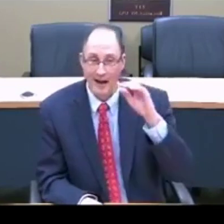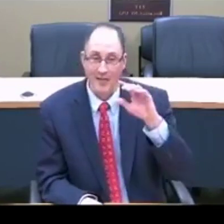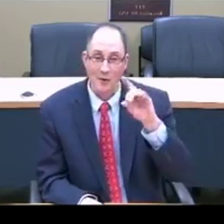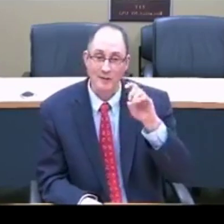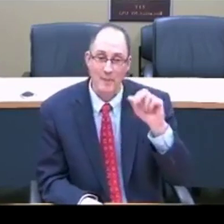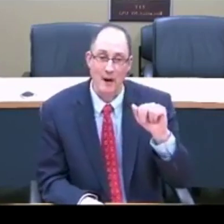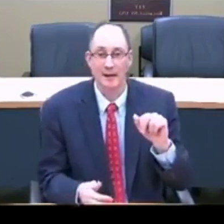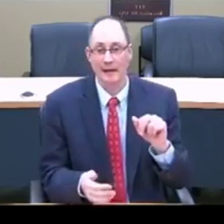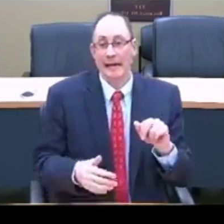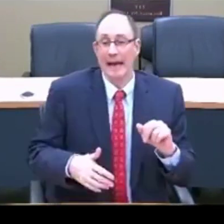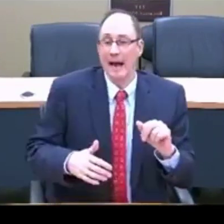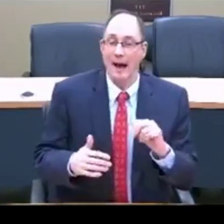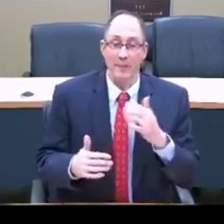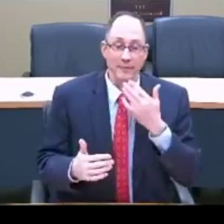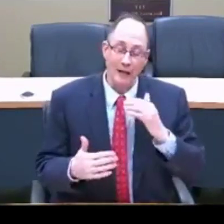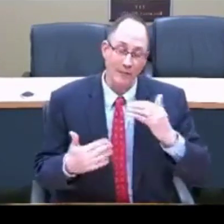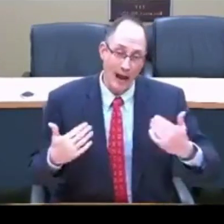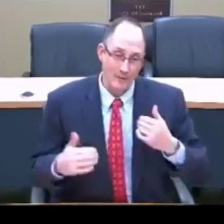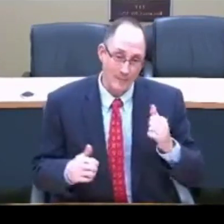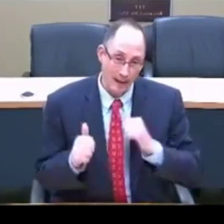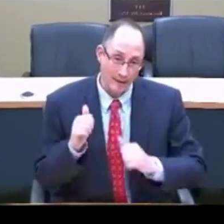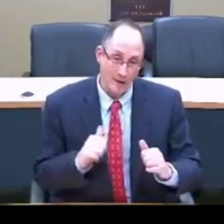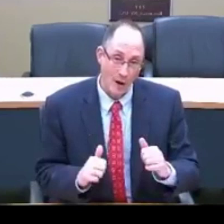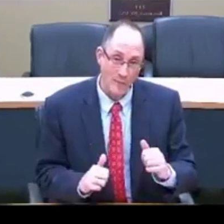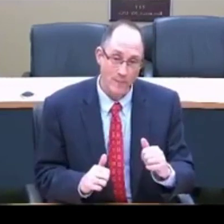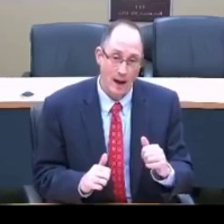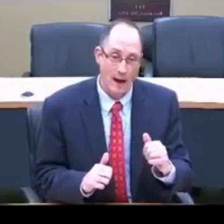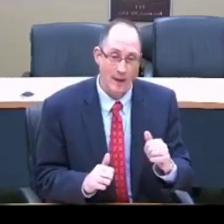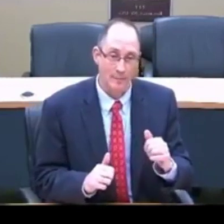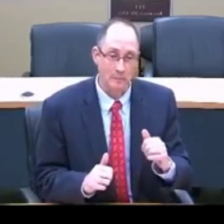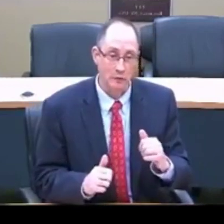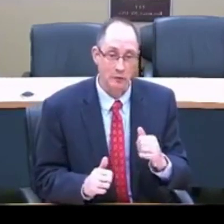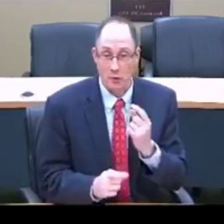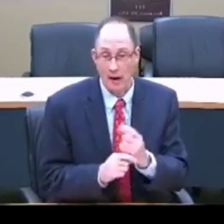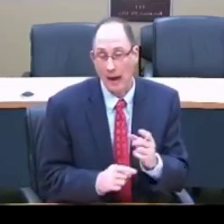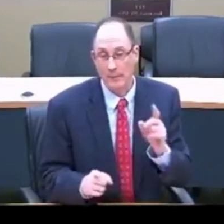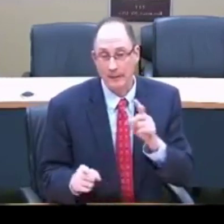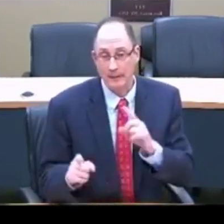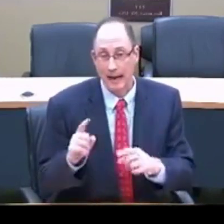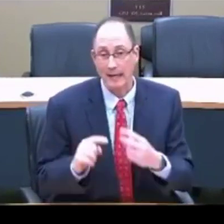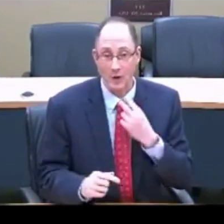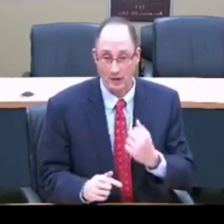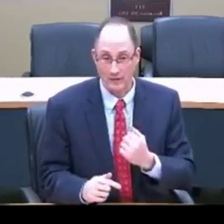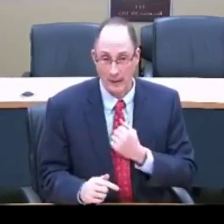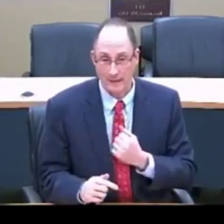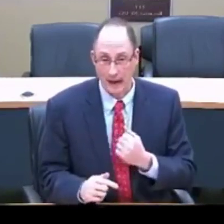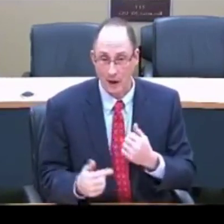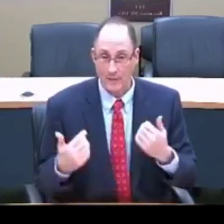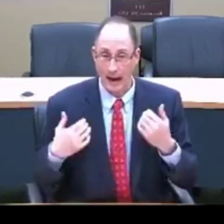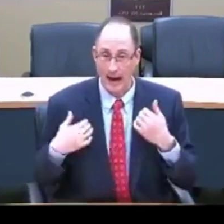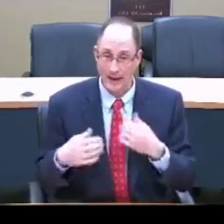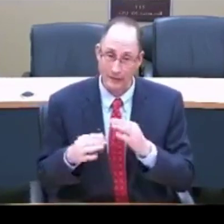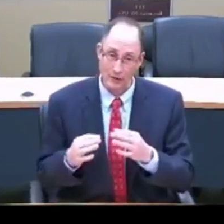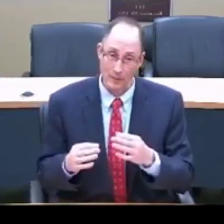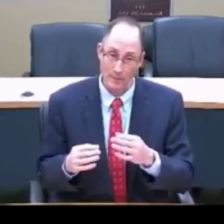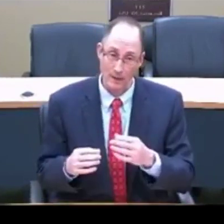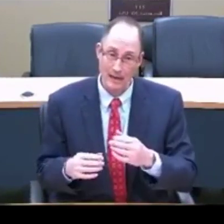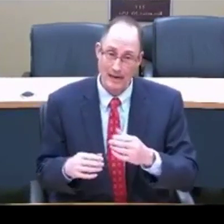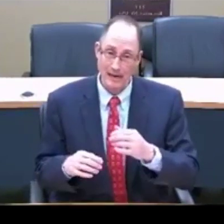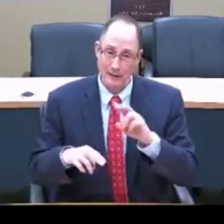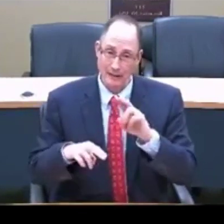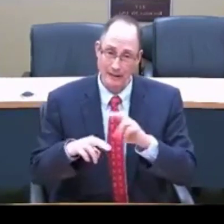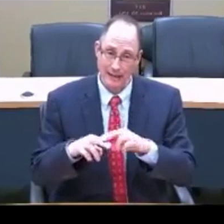Hello, Deborah. Thank you for having me on the show. You're right. I would be signing voicing myself. I have an interpreter.